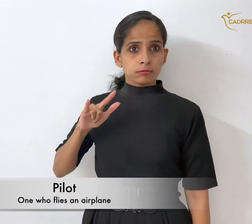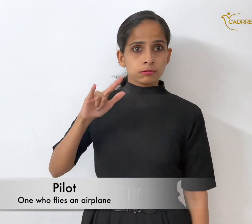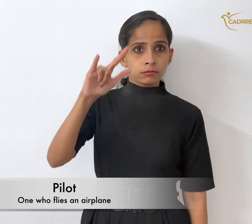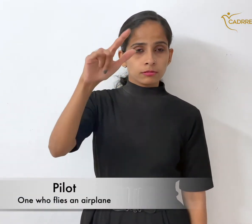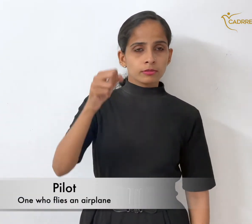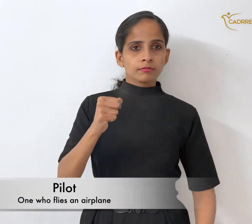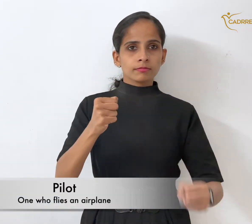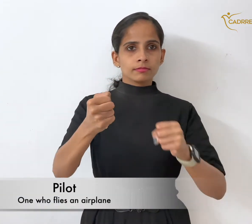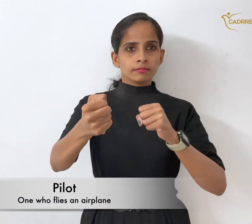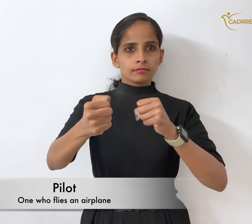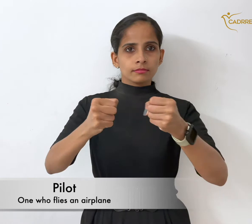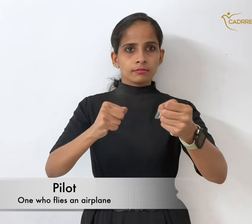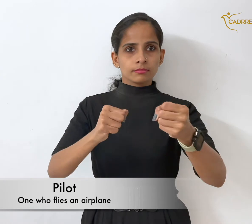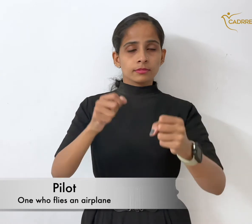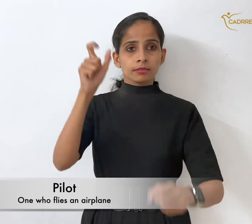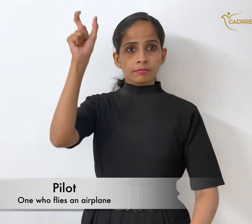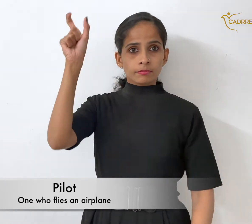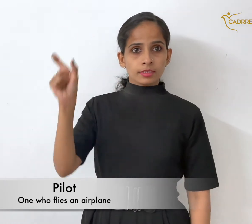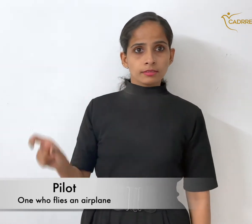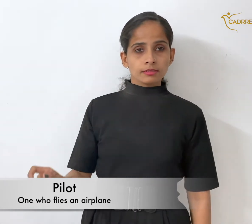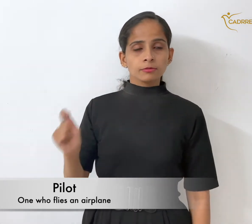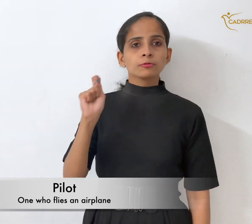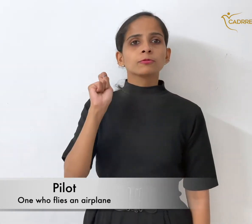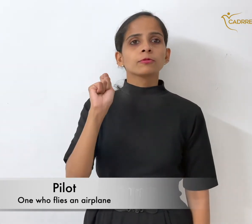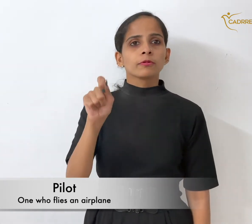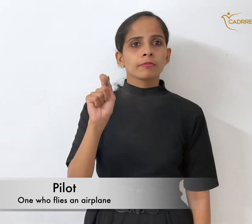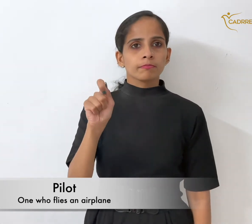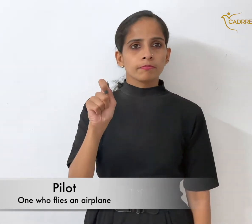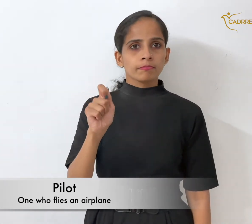Pilot, one who flies an airplane.